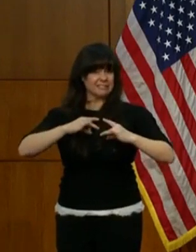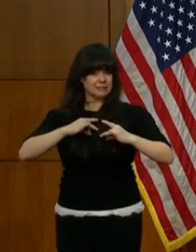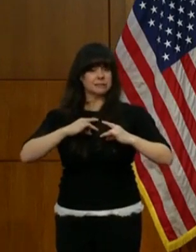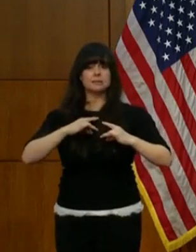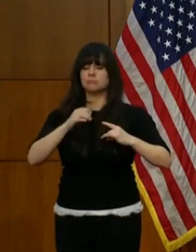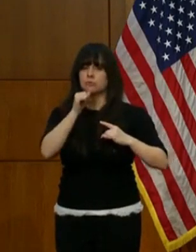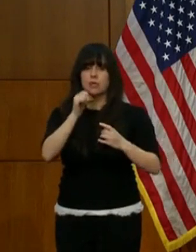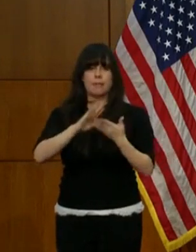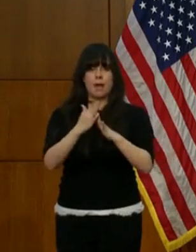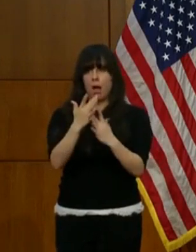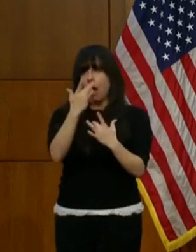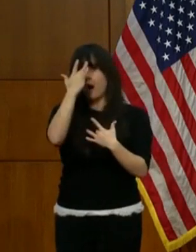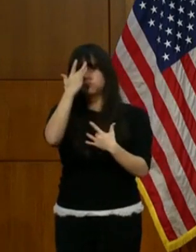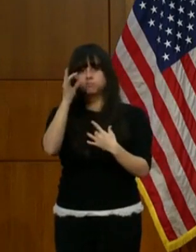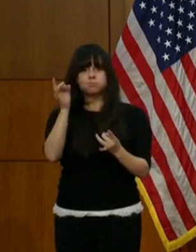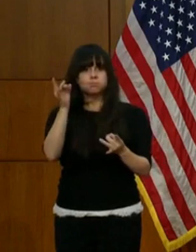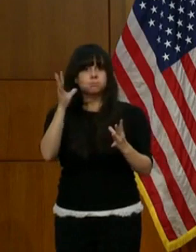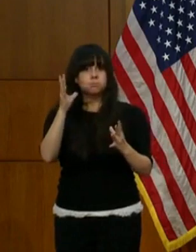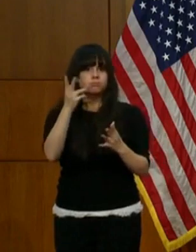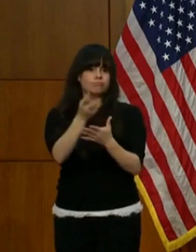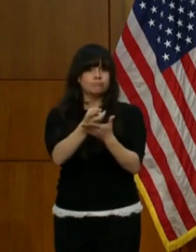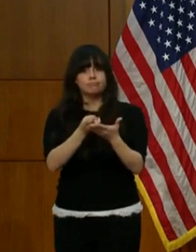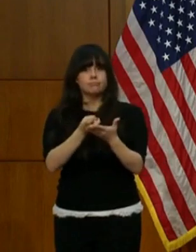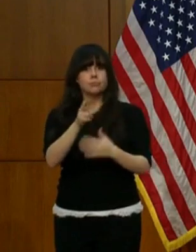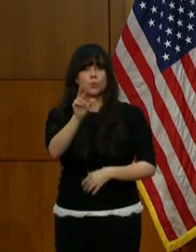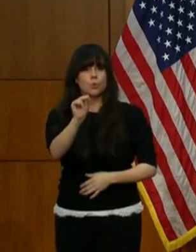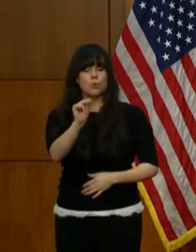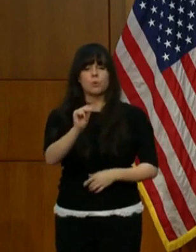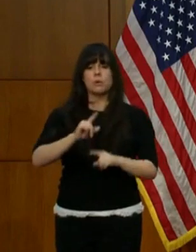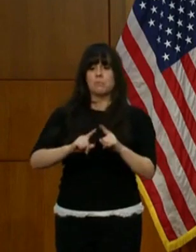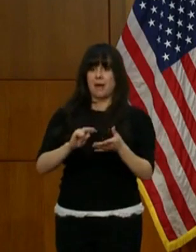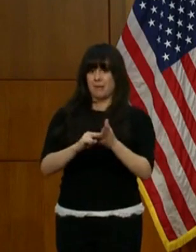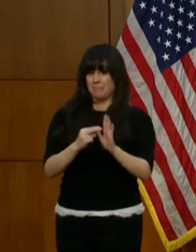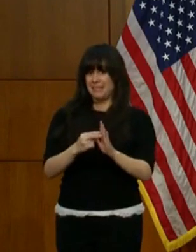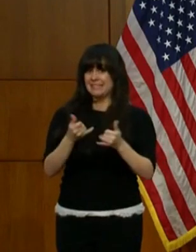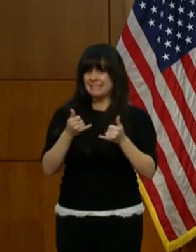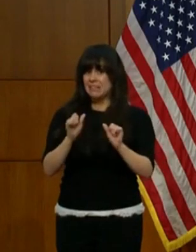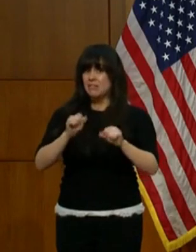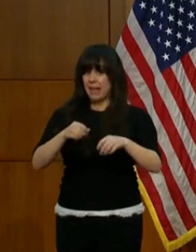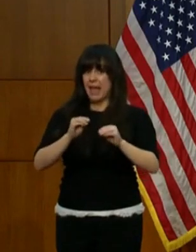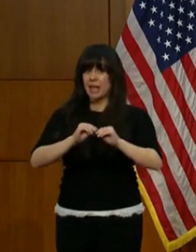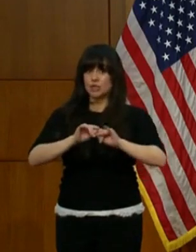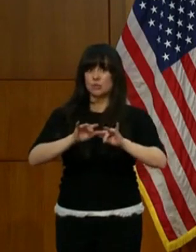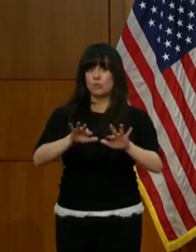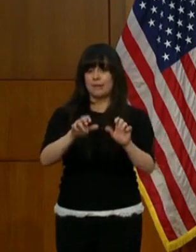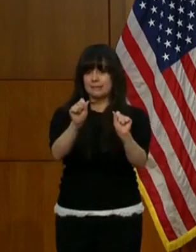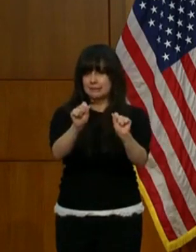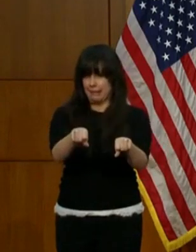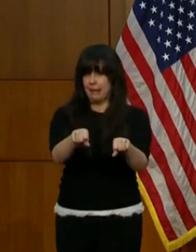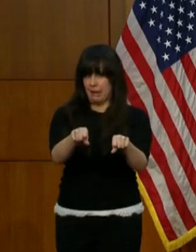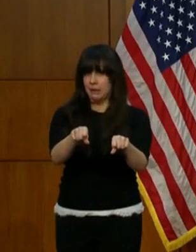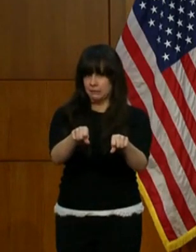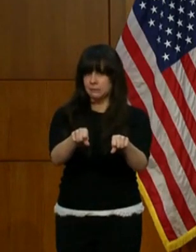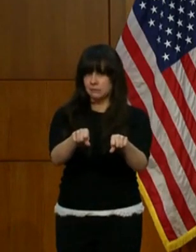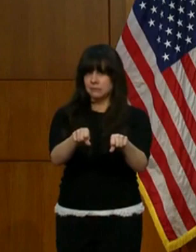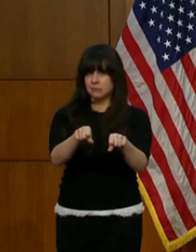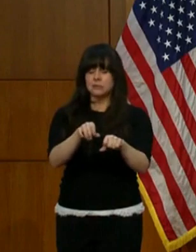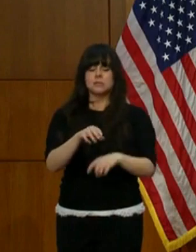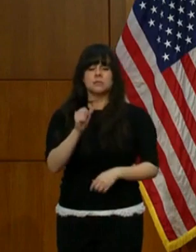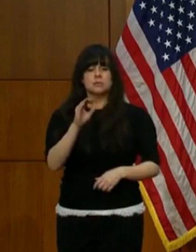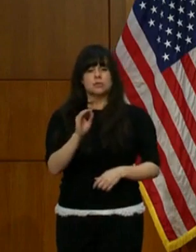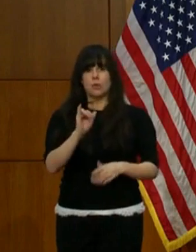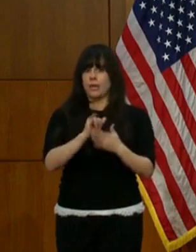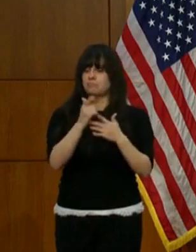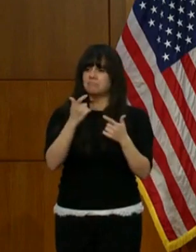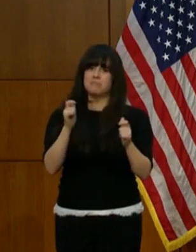going to get sick from it. But that doesn't mean that they can't continue to spread it. And that's where the challenge is. And so what we're really